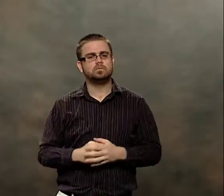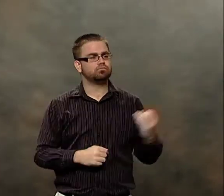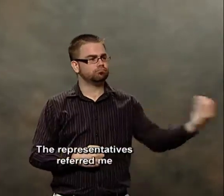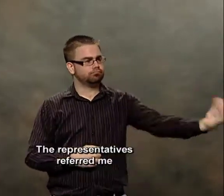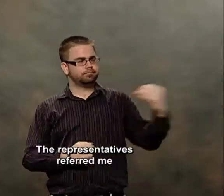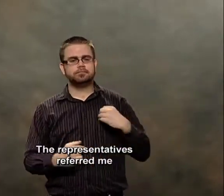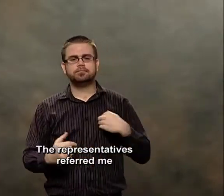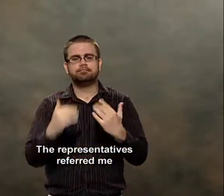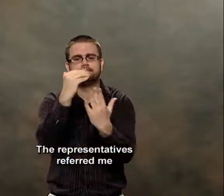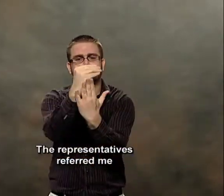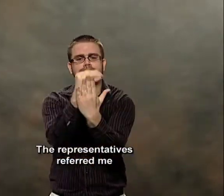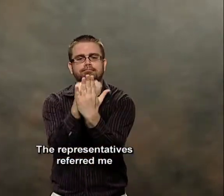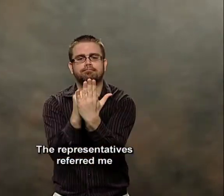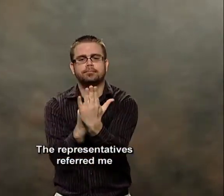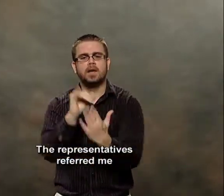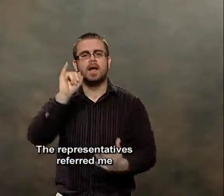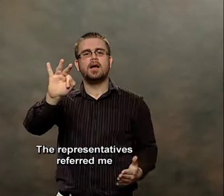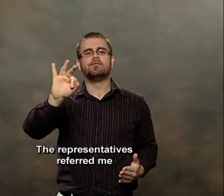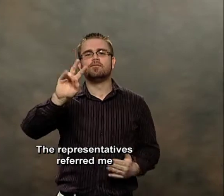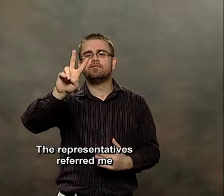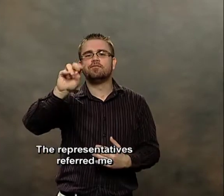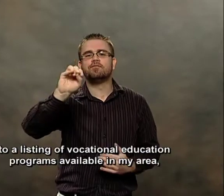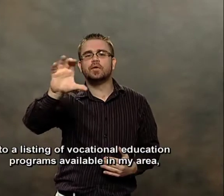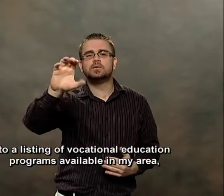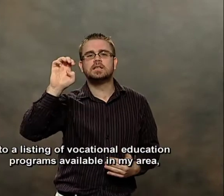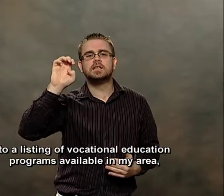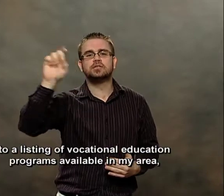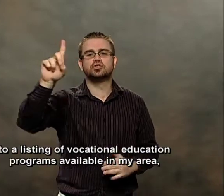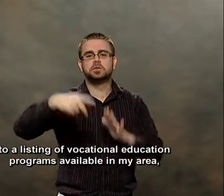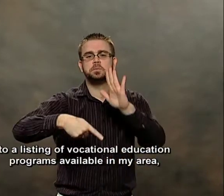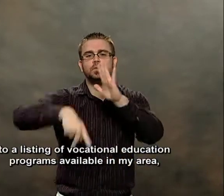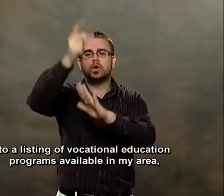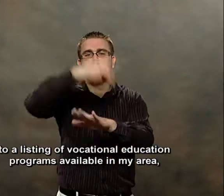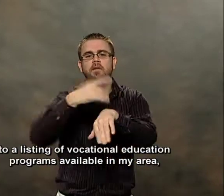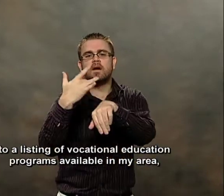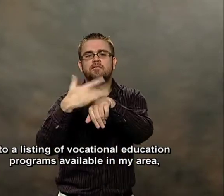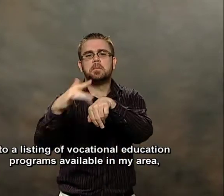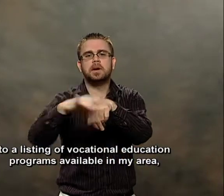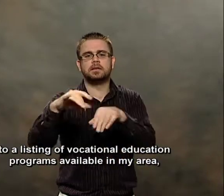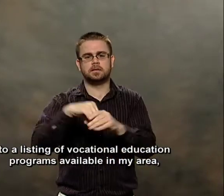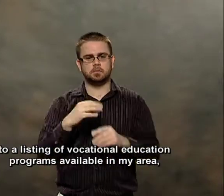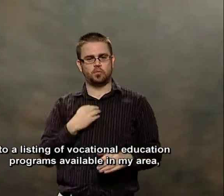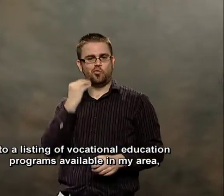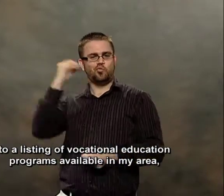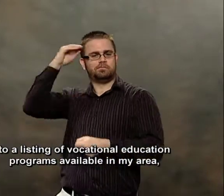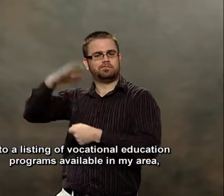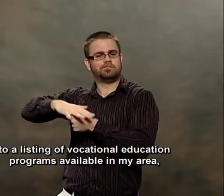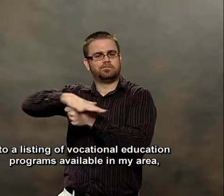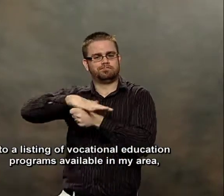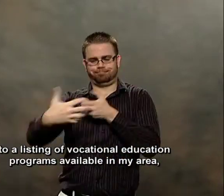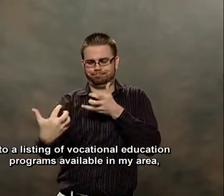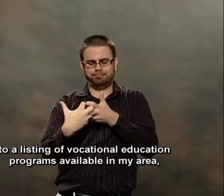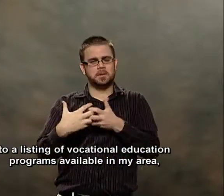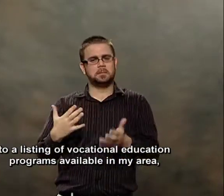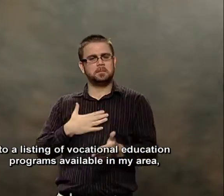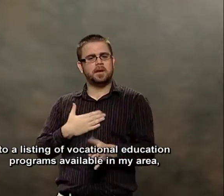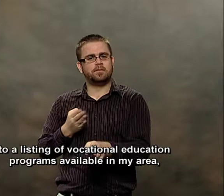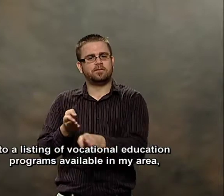The representatives referred me to a listing of vocational education programs available in my